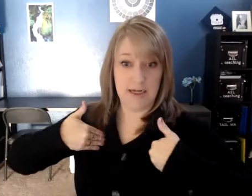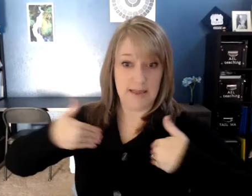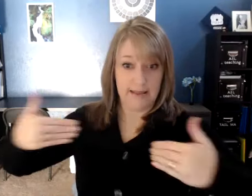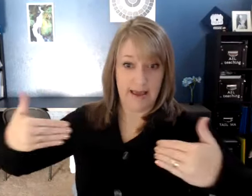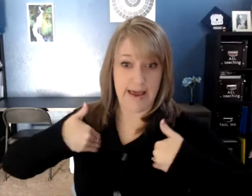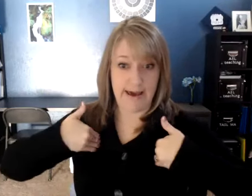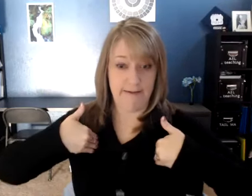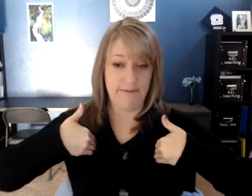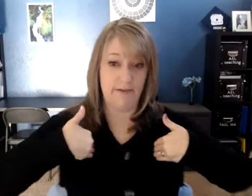right, like that, have.